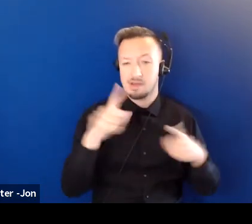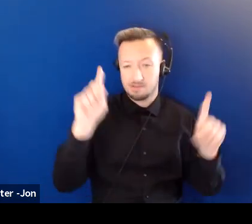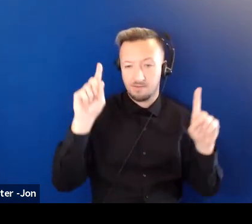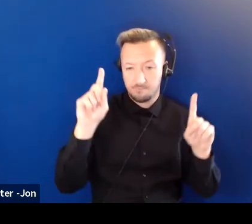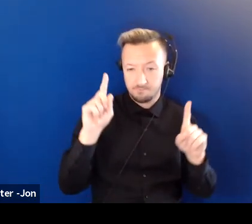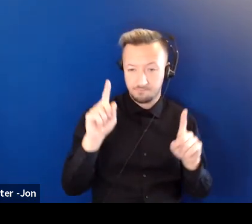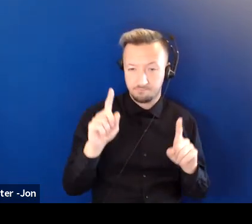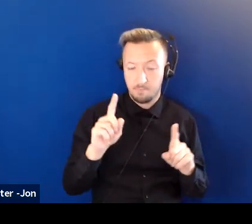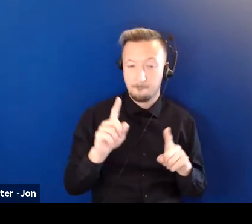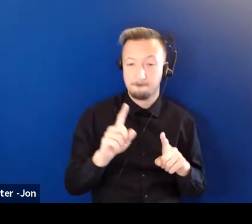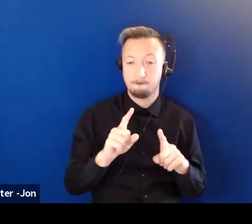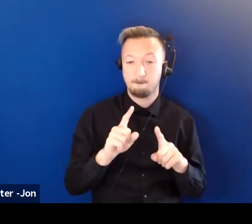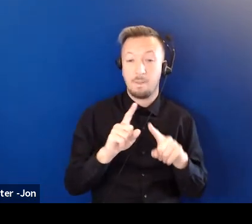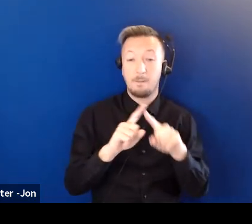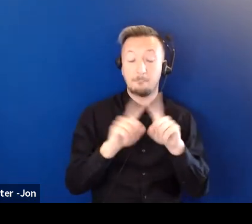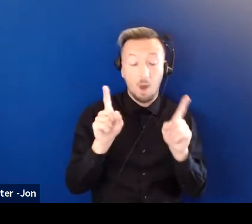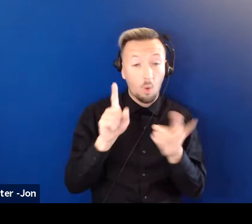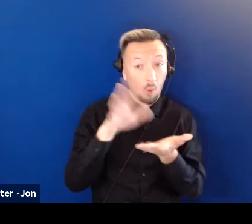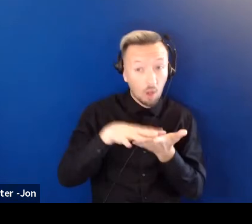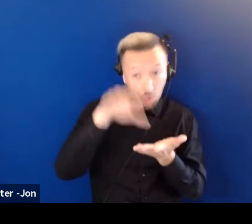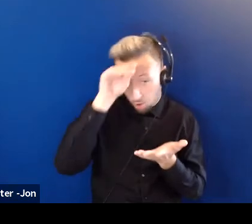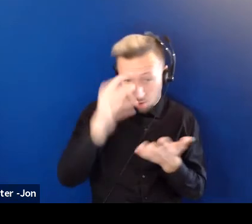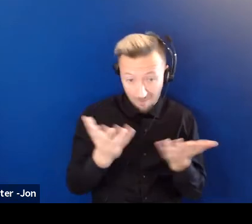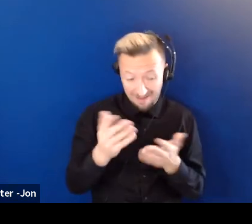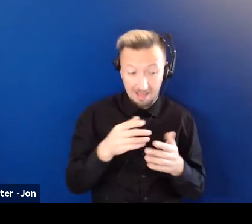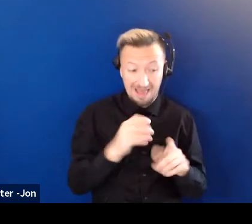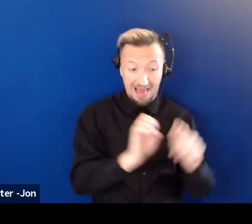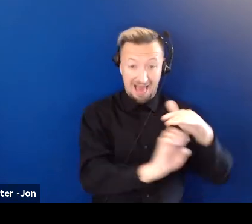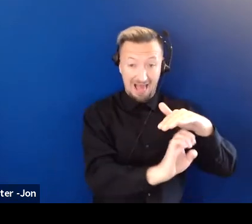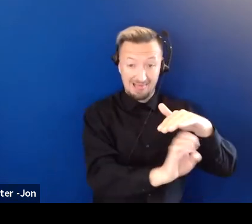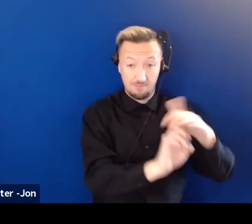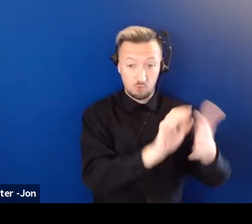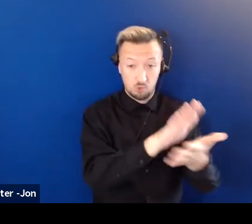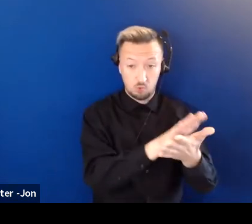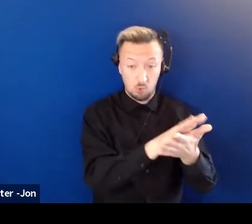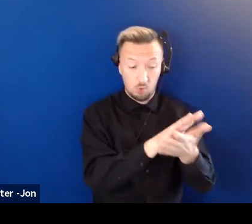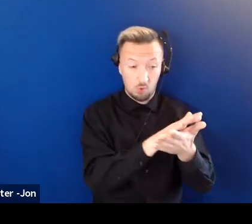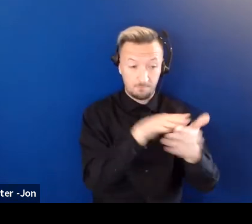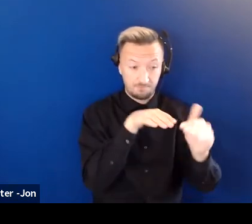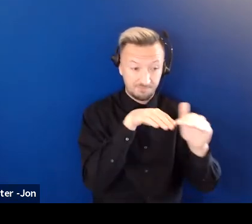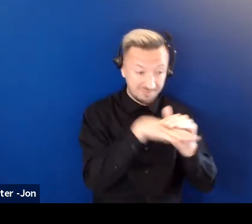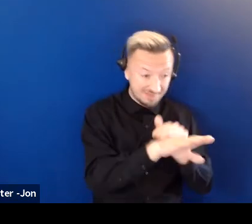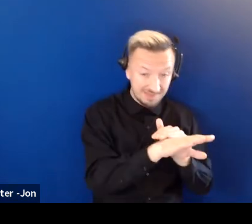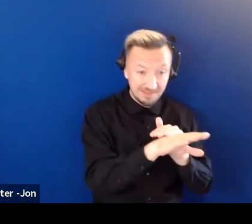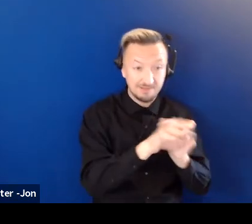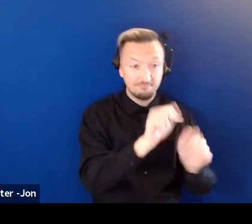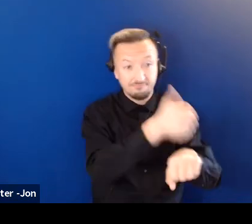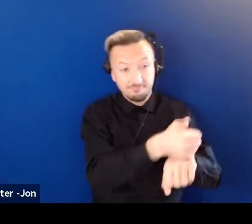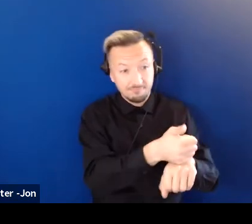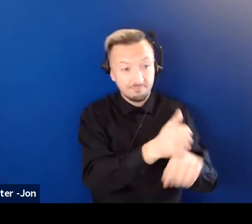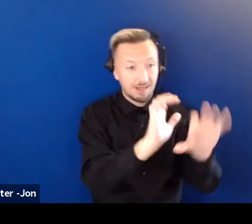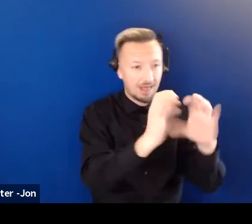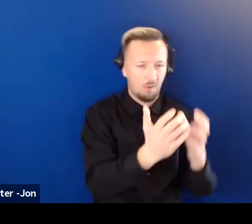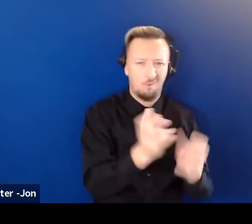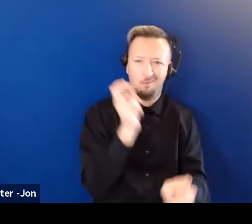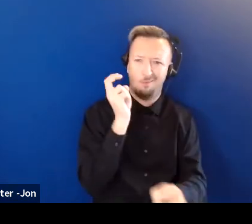that getting in elementary schools is incredibly difficult. They have a lot of things going on. There's a lot of really